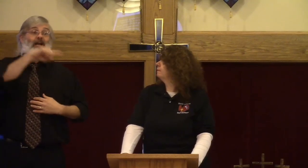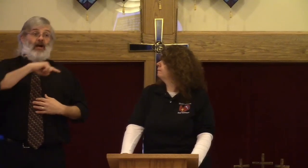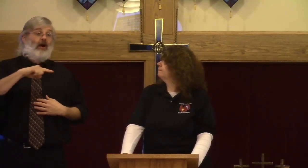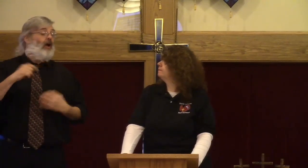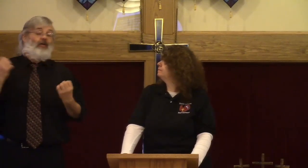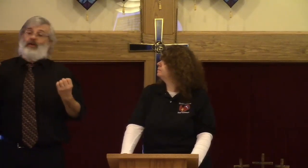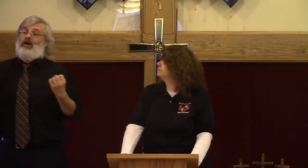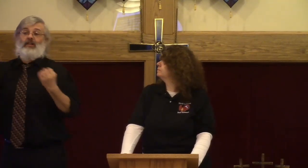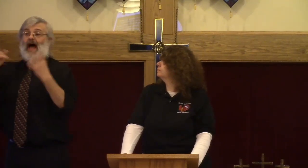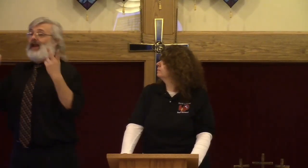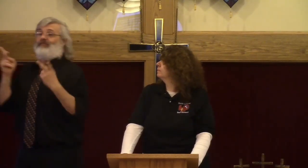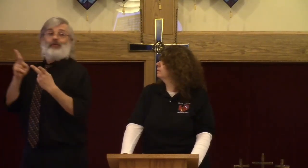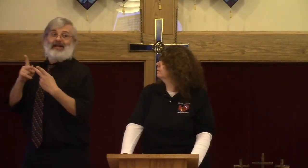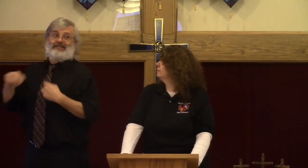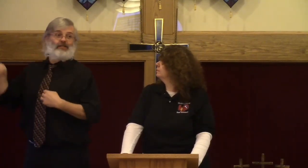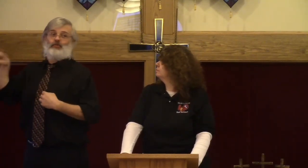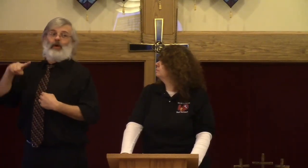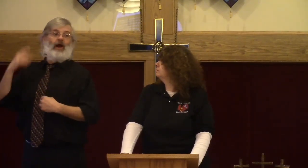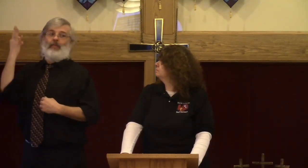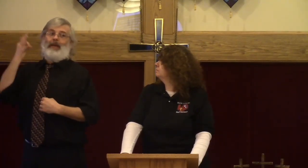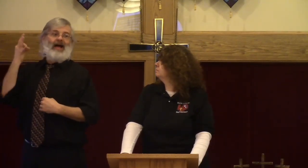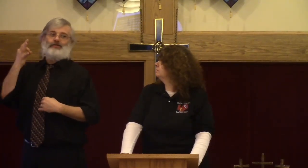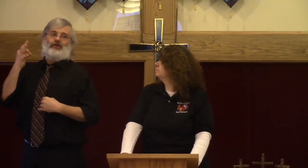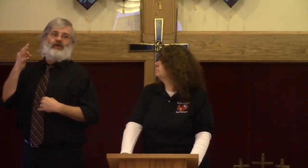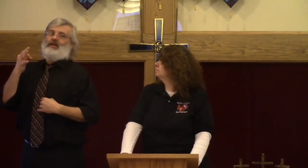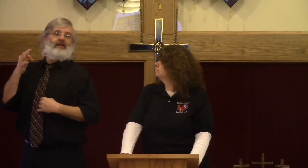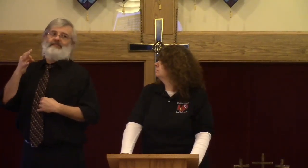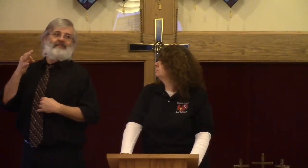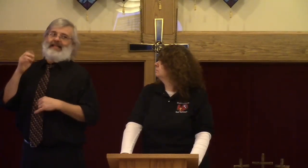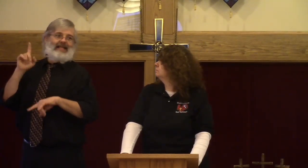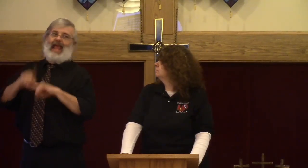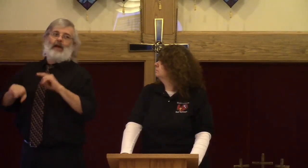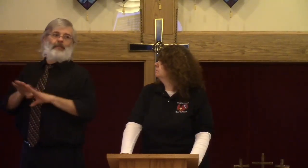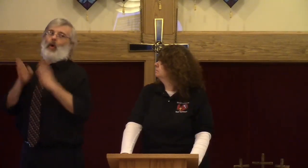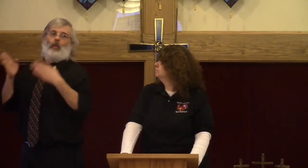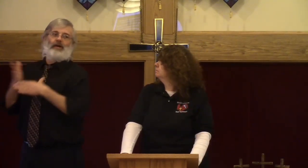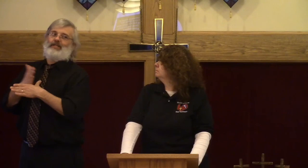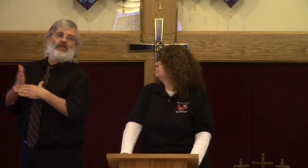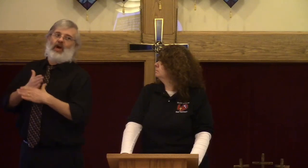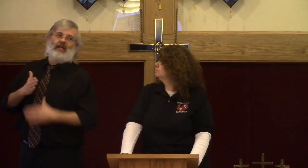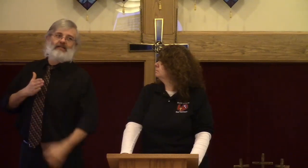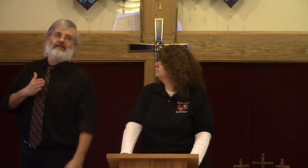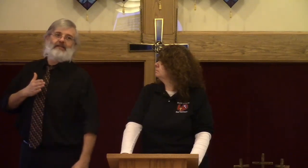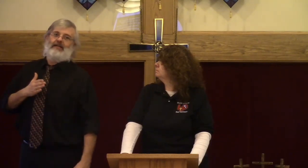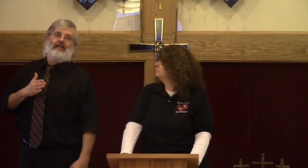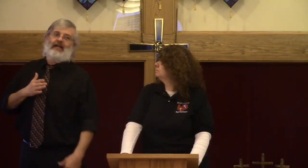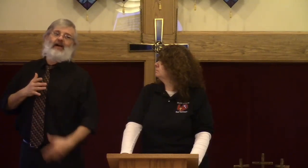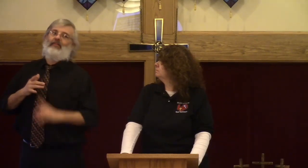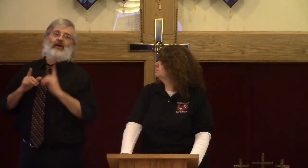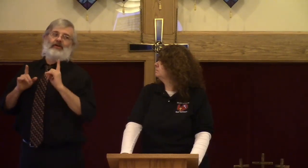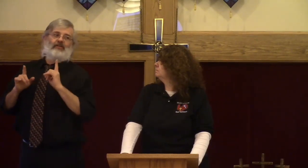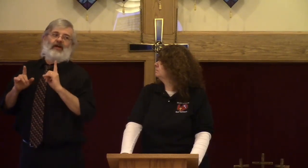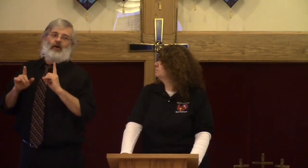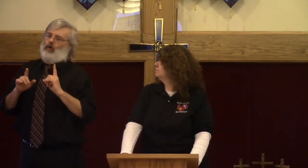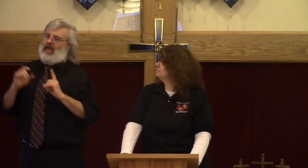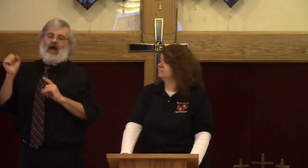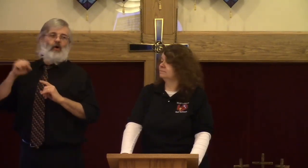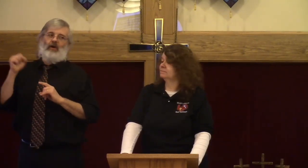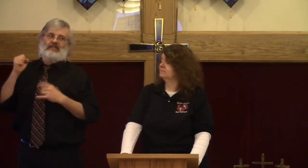here. There are a lot of places where the pastor can't be open and sharing. Yeah, there's a